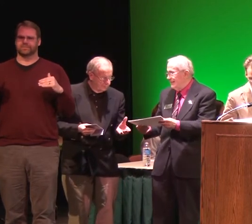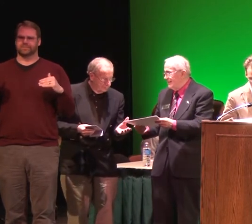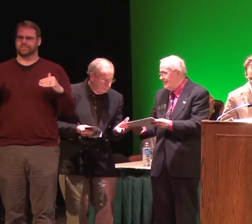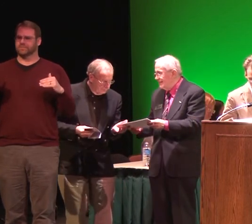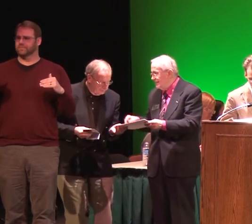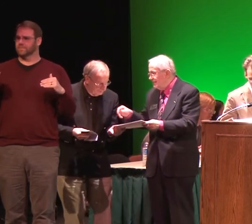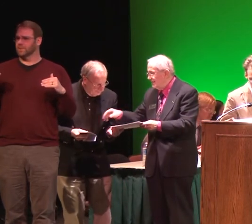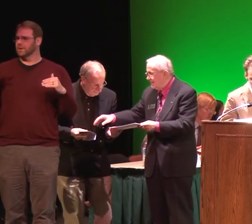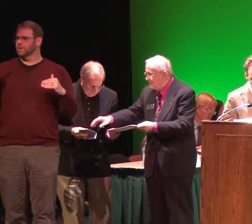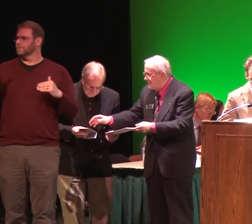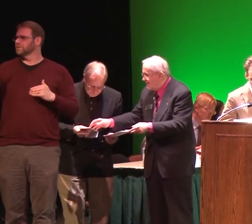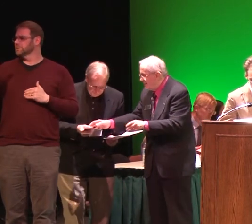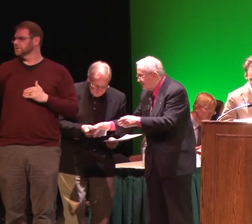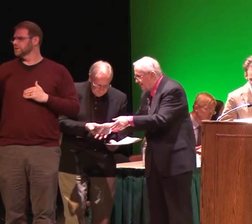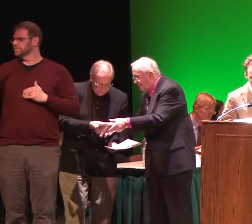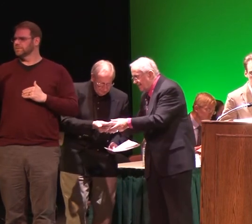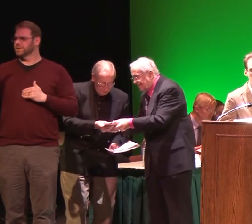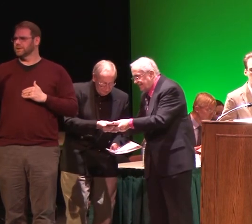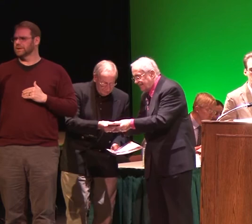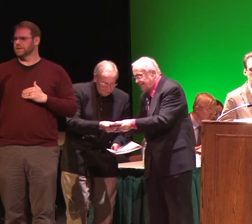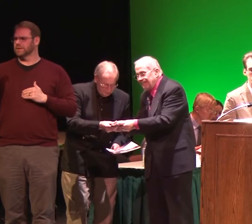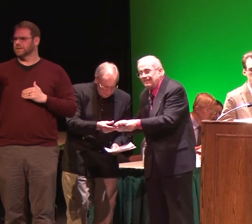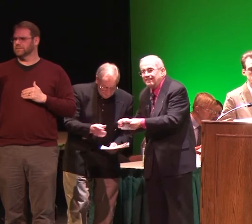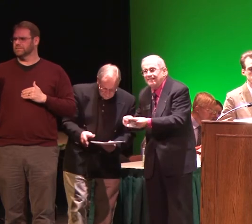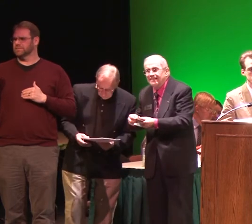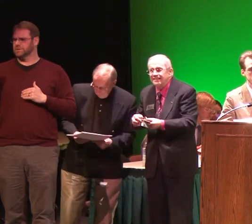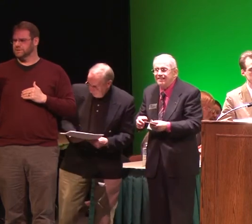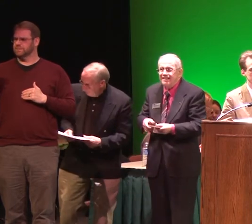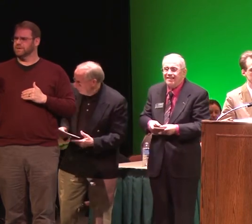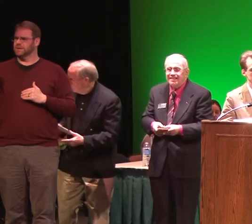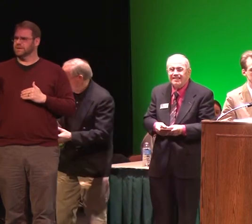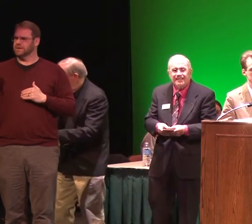From Bishop Feehan High School, Christopher Chow.